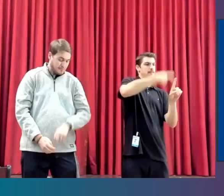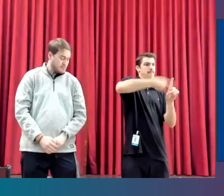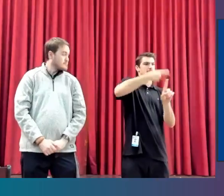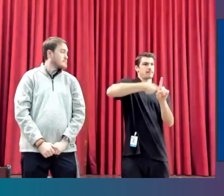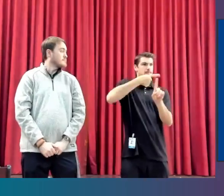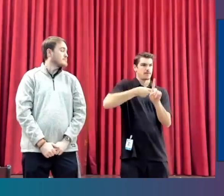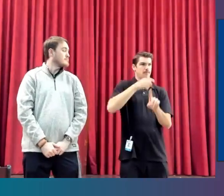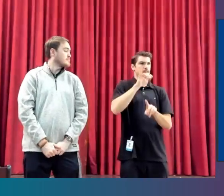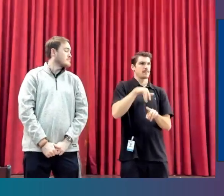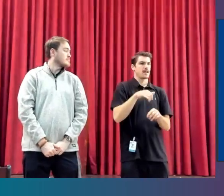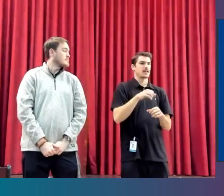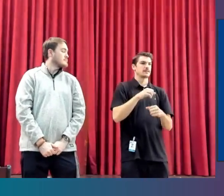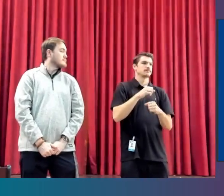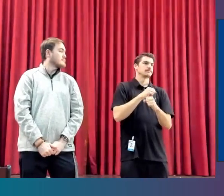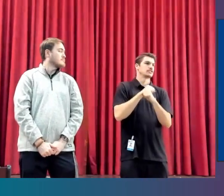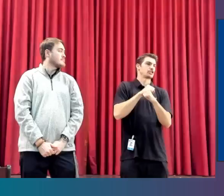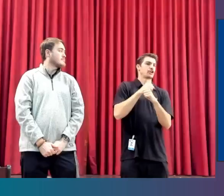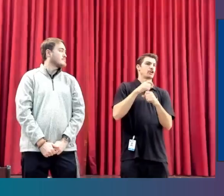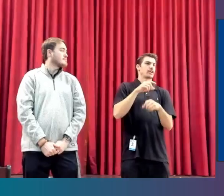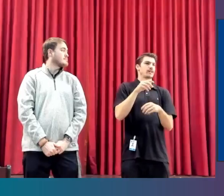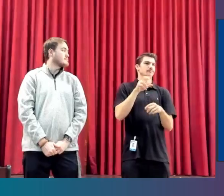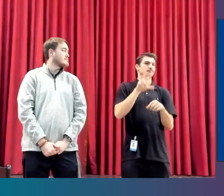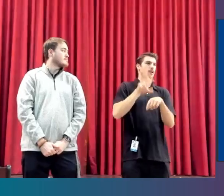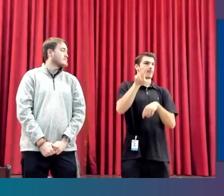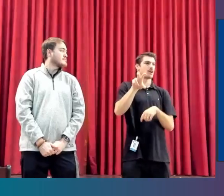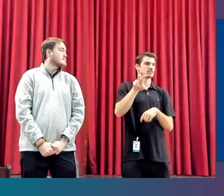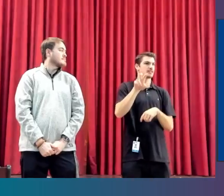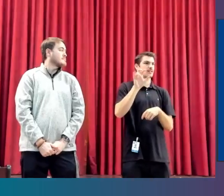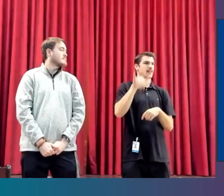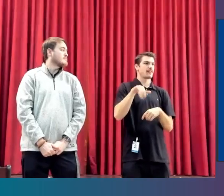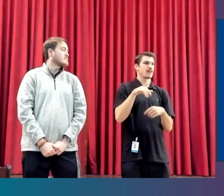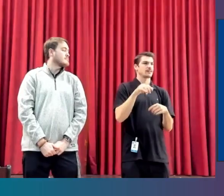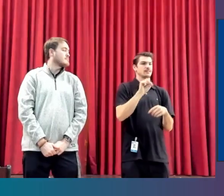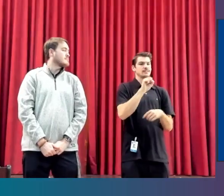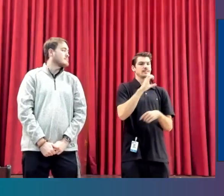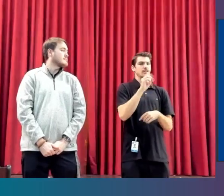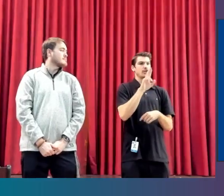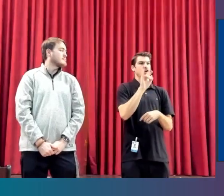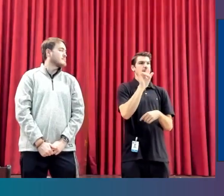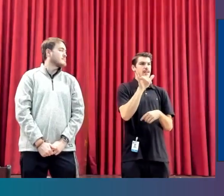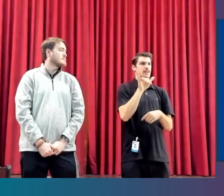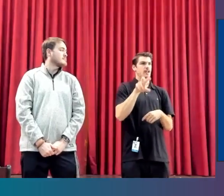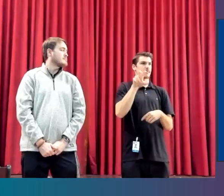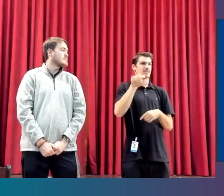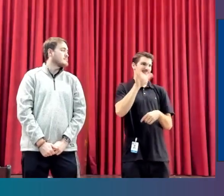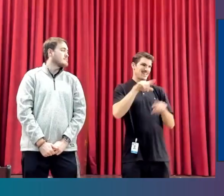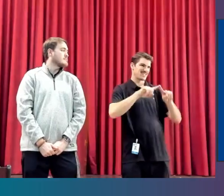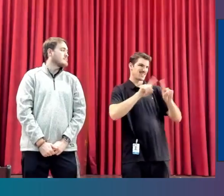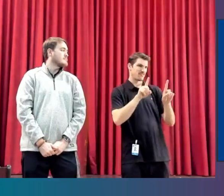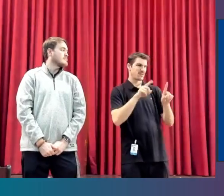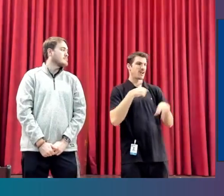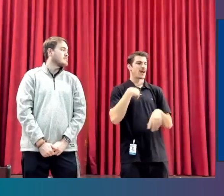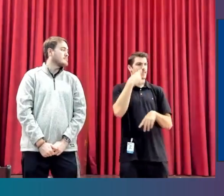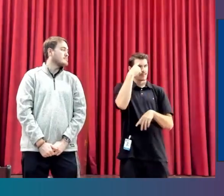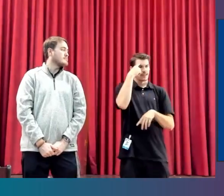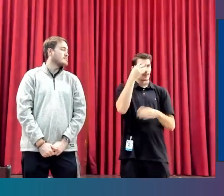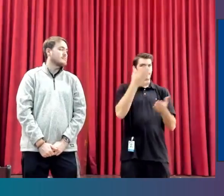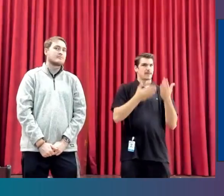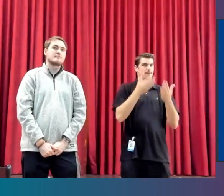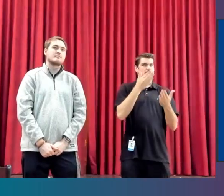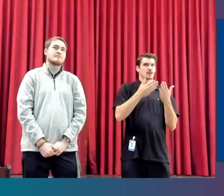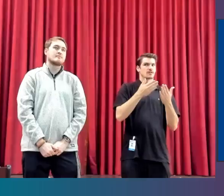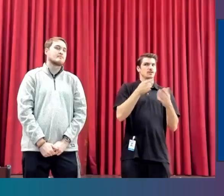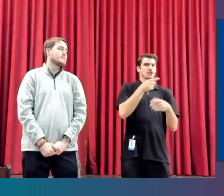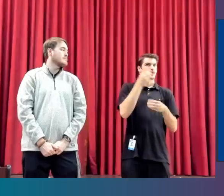Security deposits are different though. So the security deposit, right? Actually, I think what you're thinking of is it was